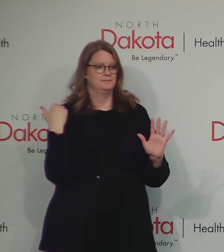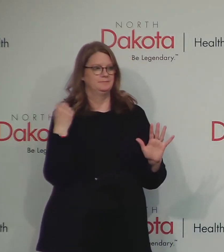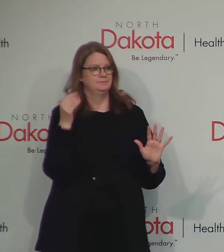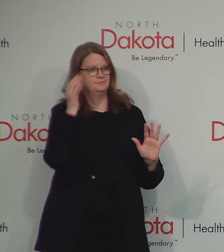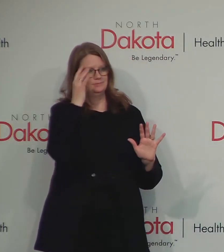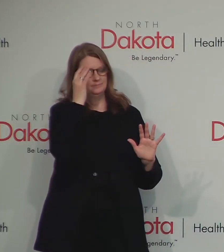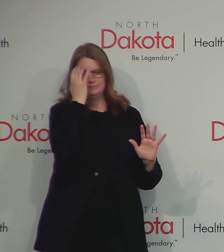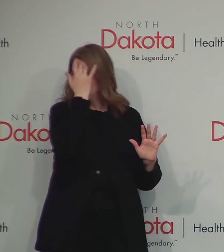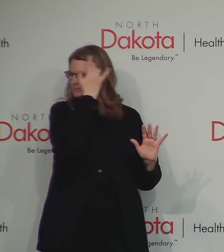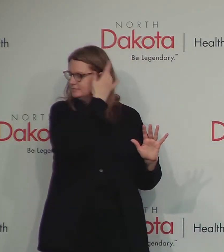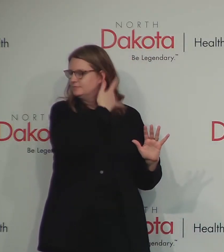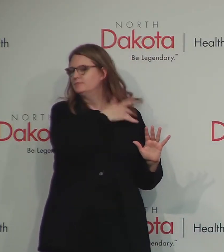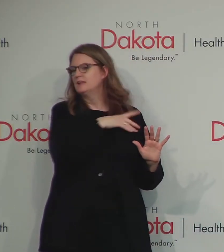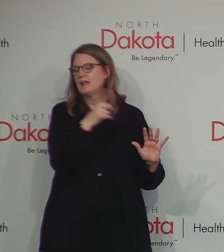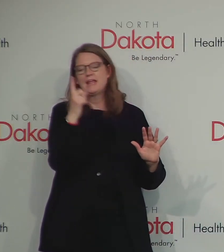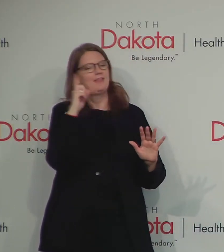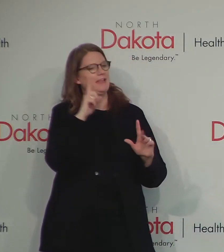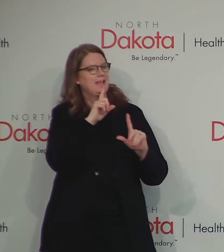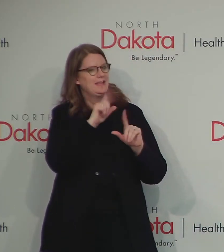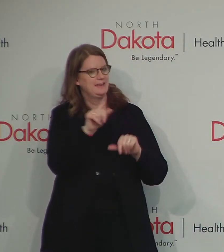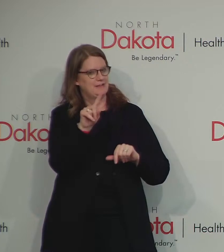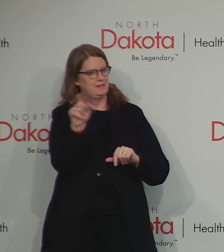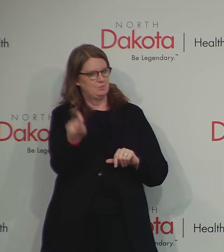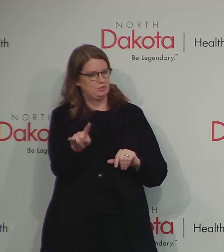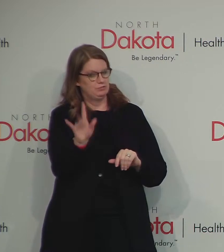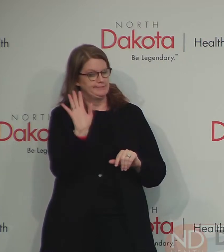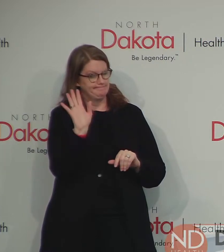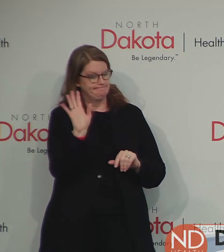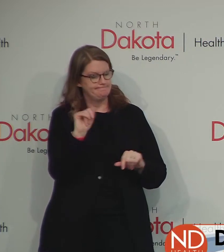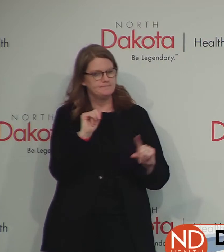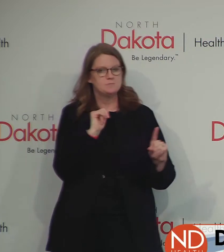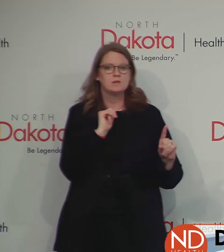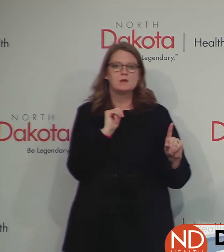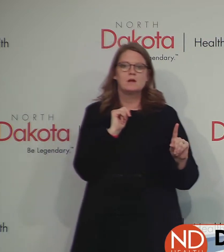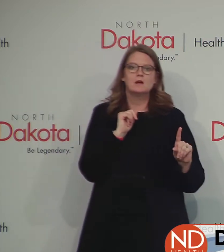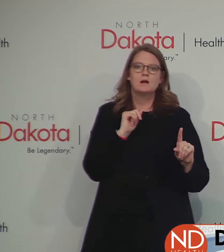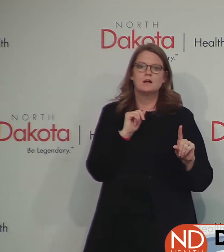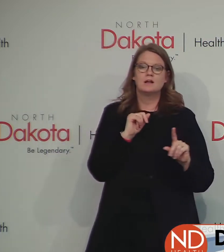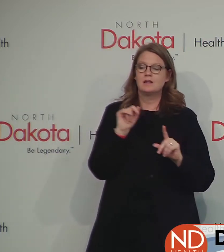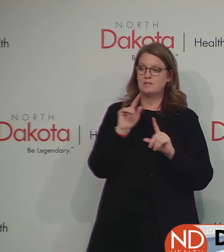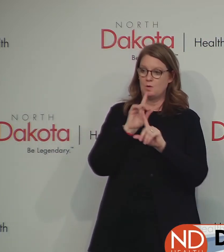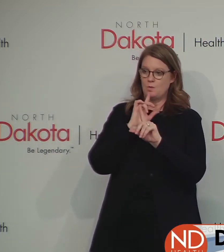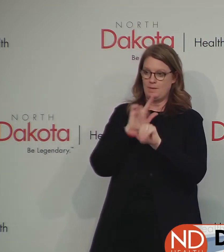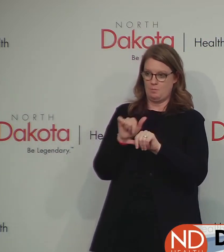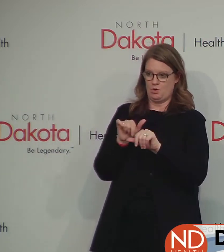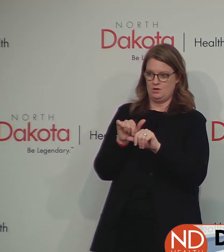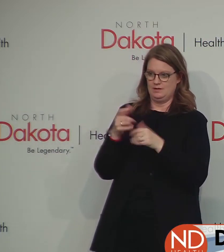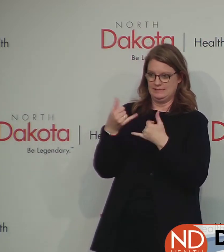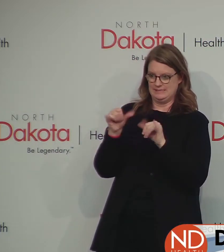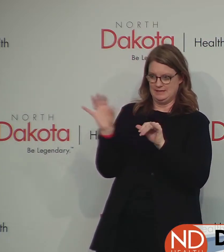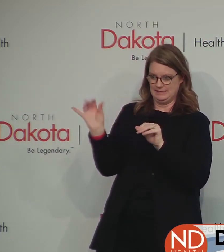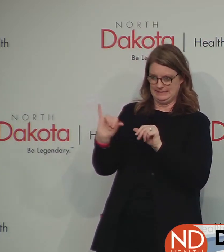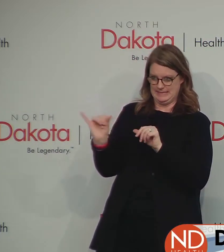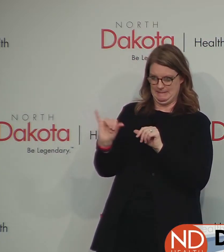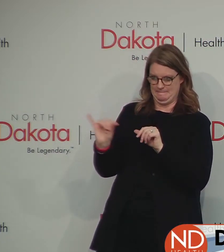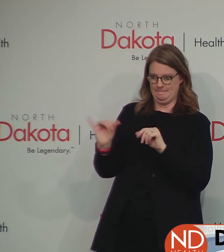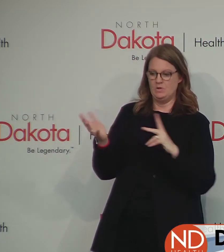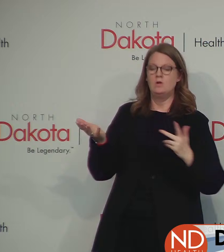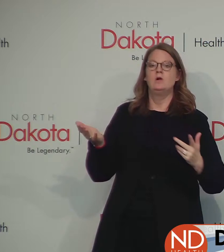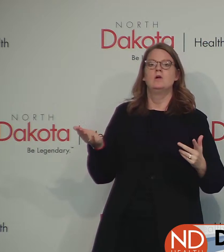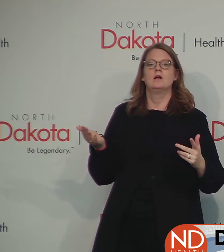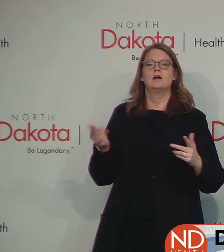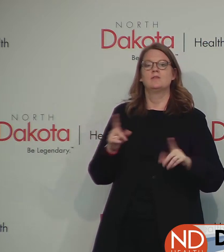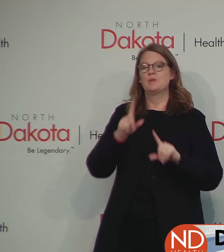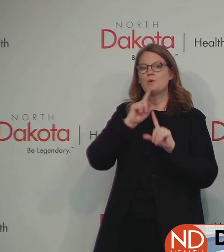So I think I can answer these questions for you. The reporting mechanism is still the same. And actually,